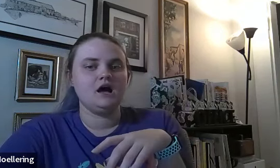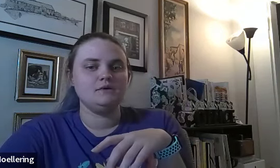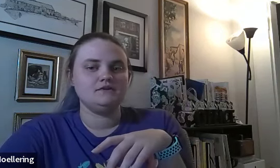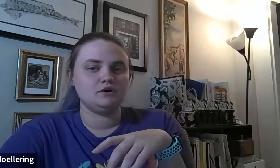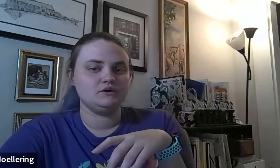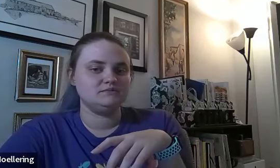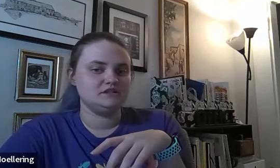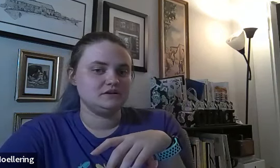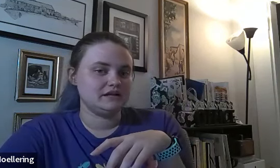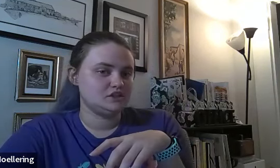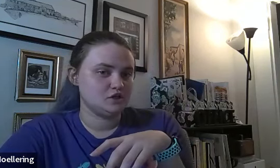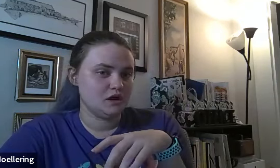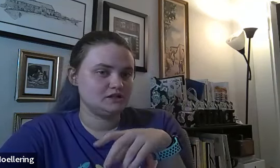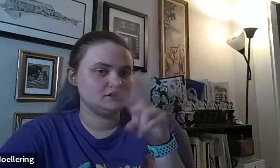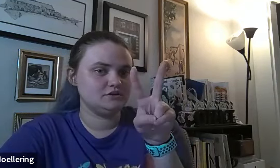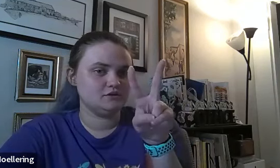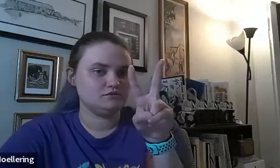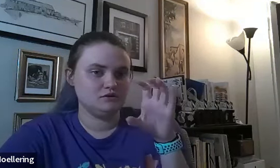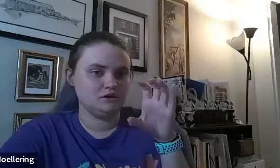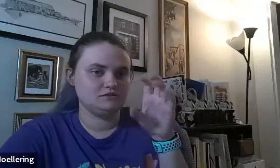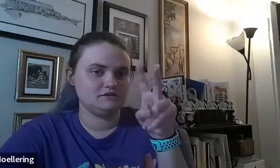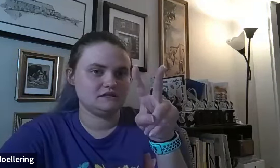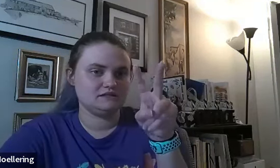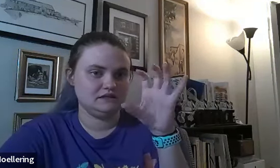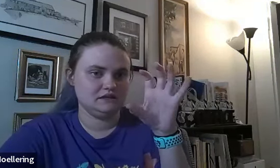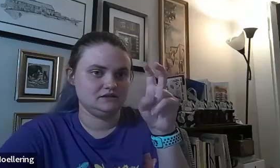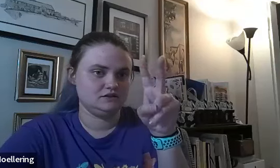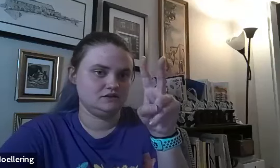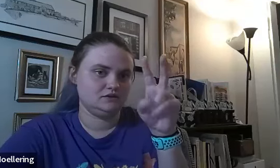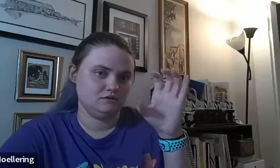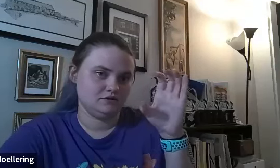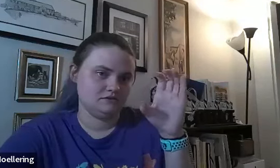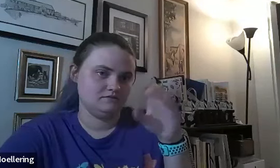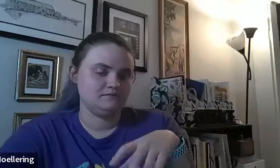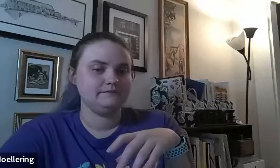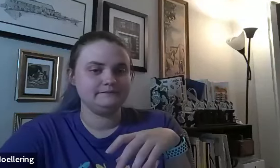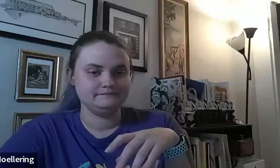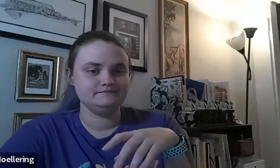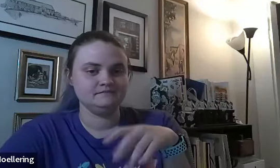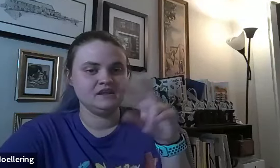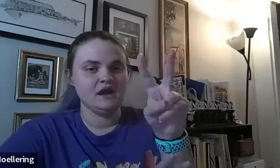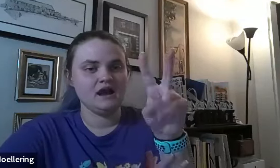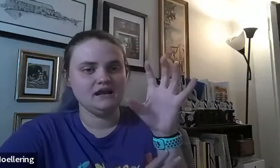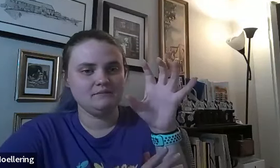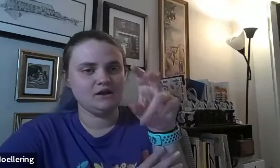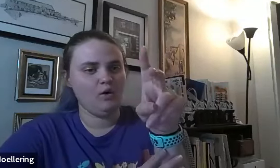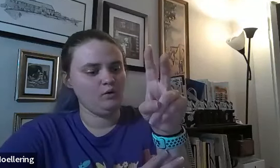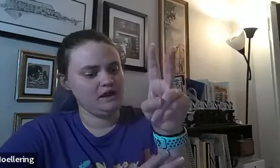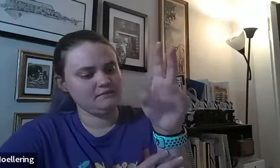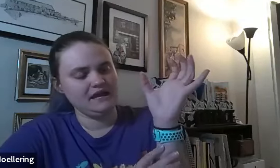If you were going to be doing like 200, you go 200 with that C again, 200. I kind of make a whole, like my